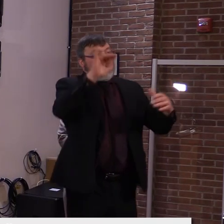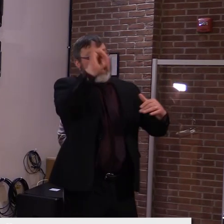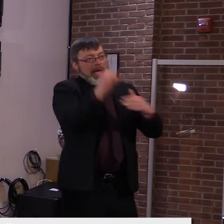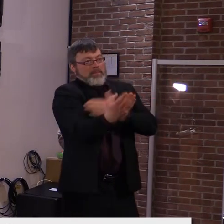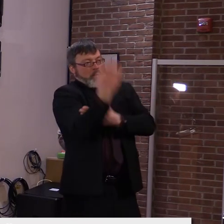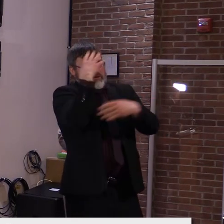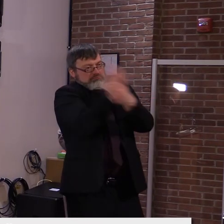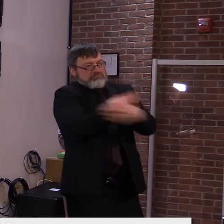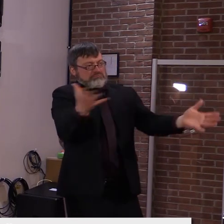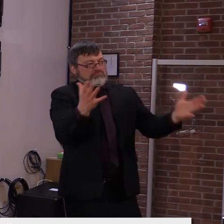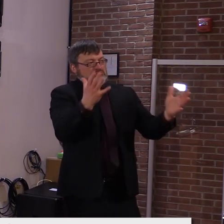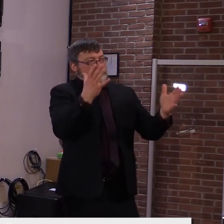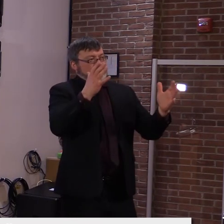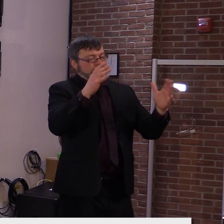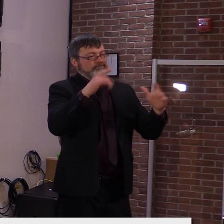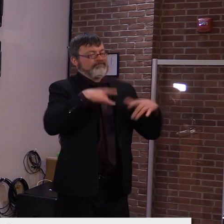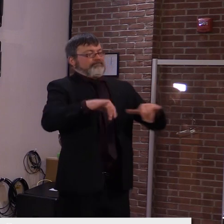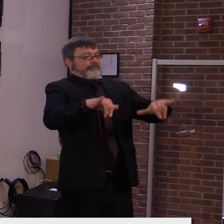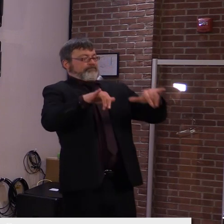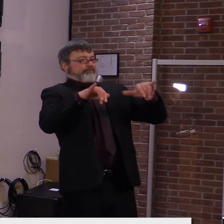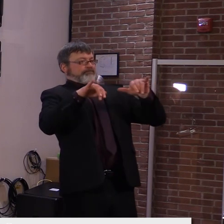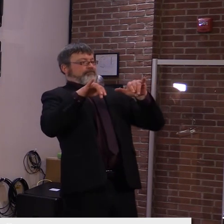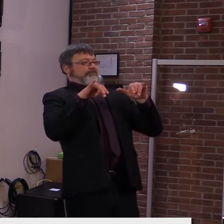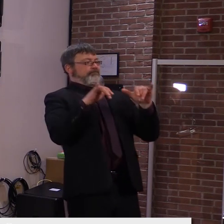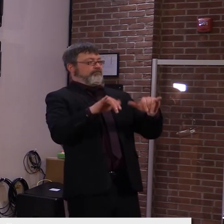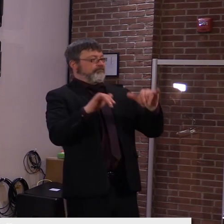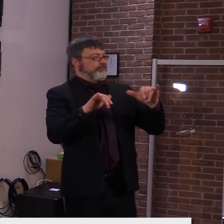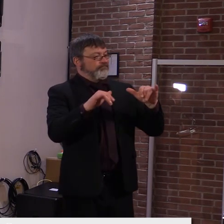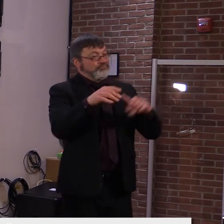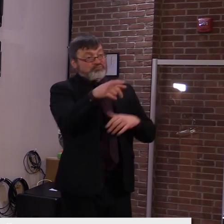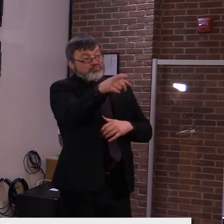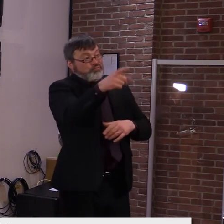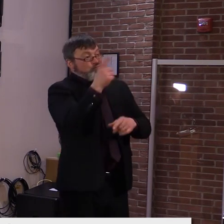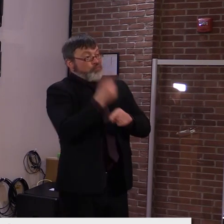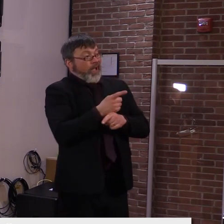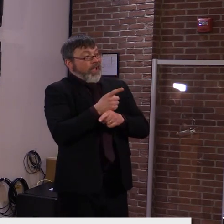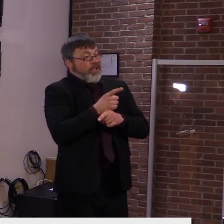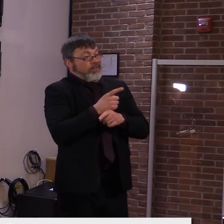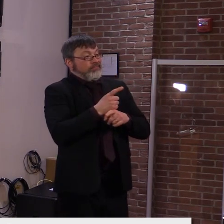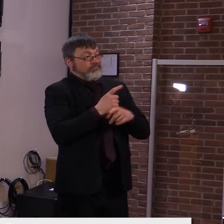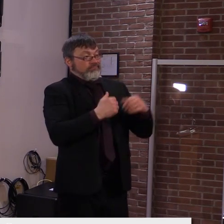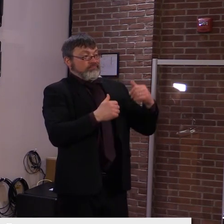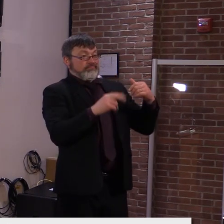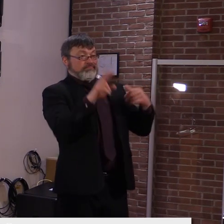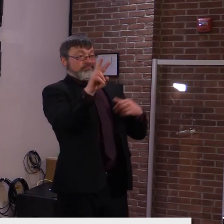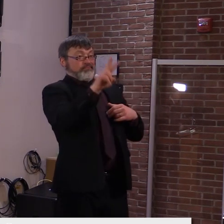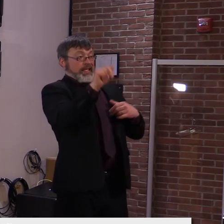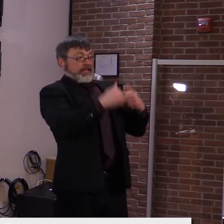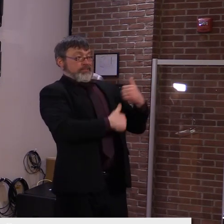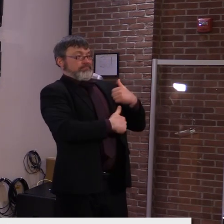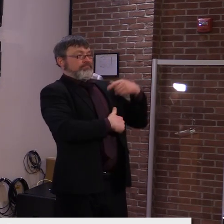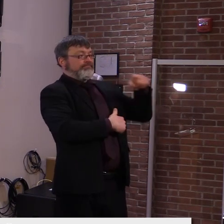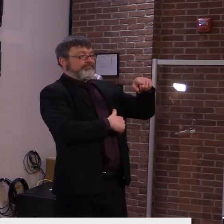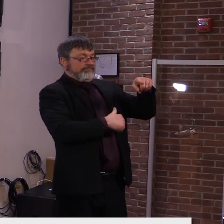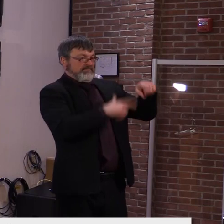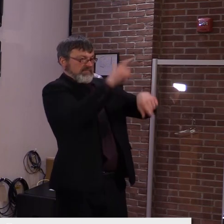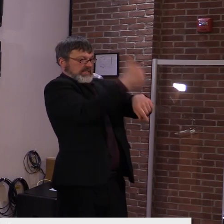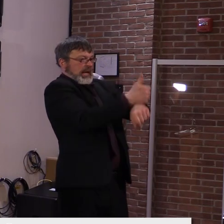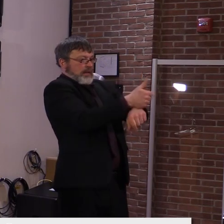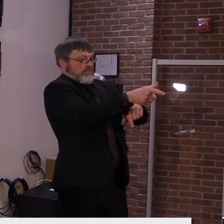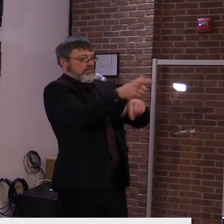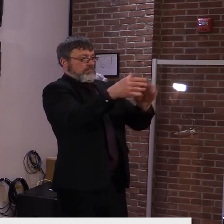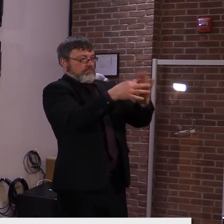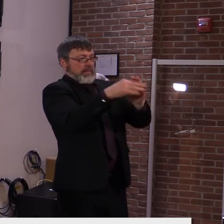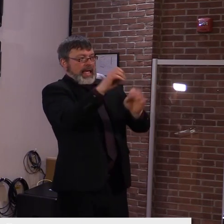as you mentioned, this was a VA initiative. This was not our initiative. This is the VA. As I heard this morning as